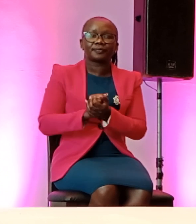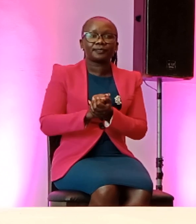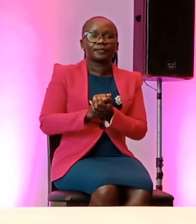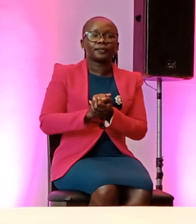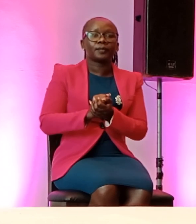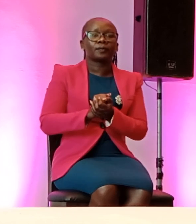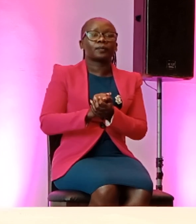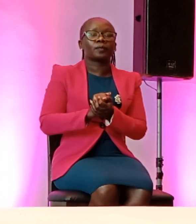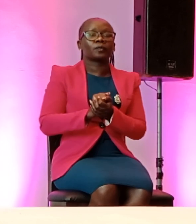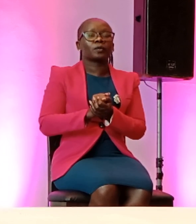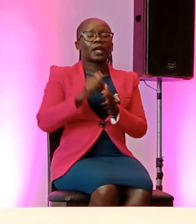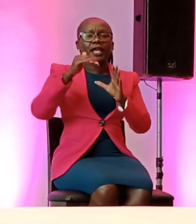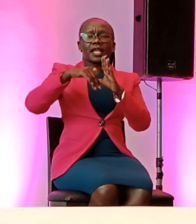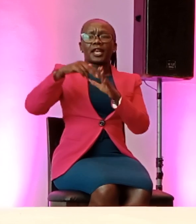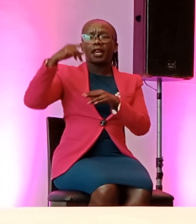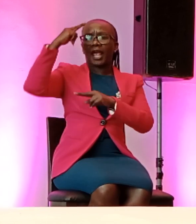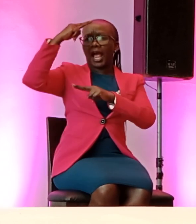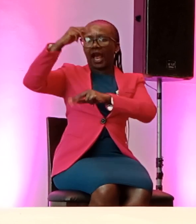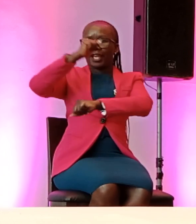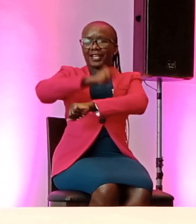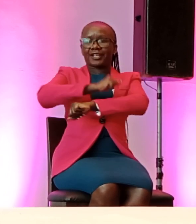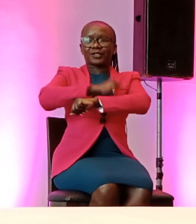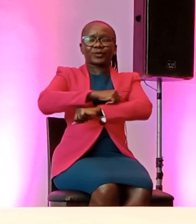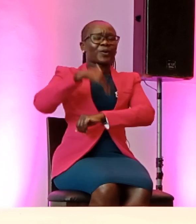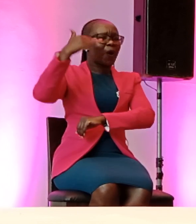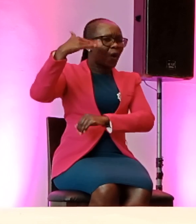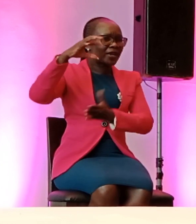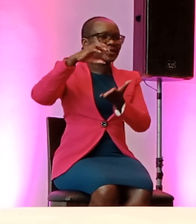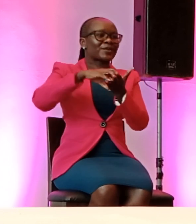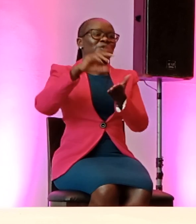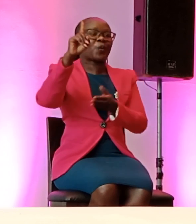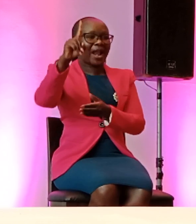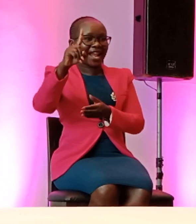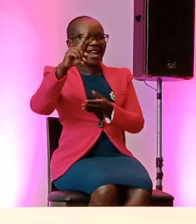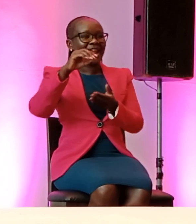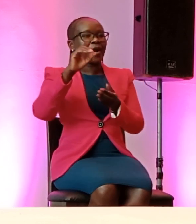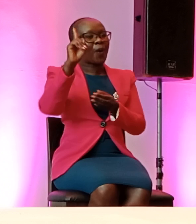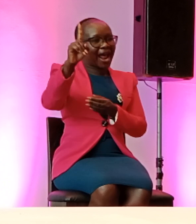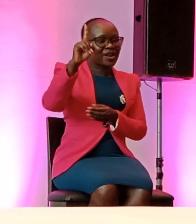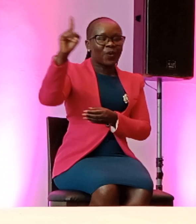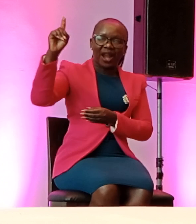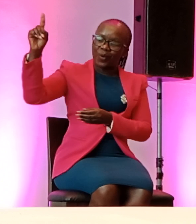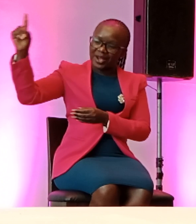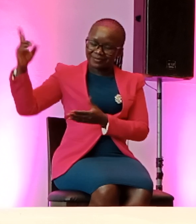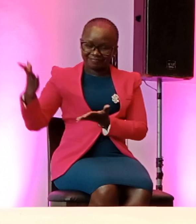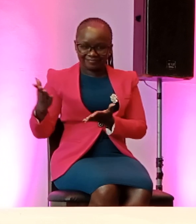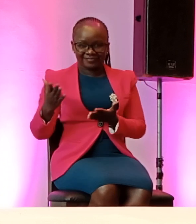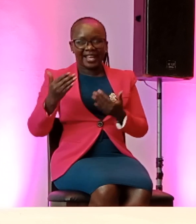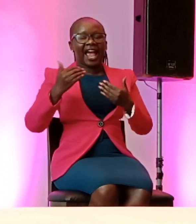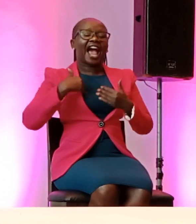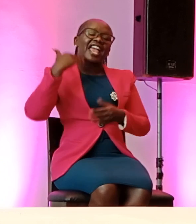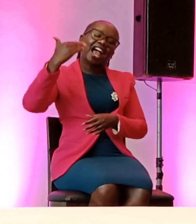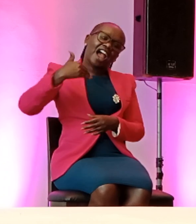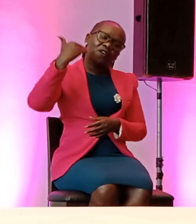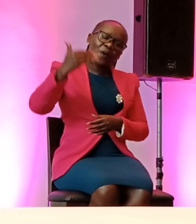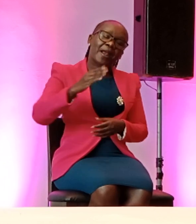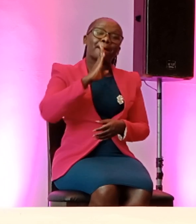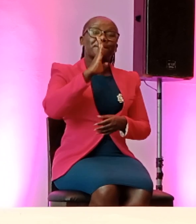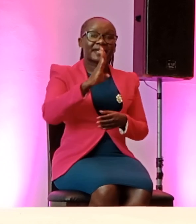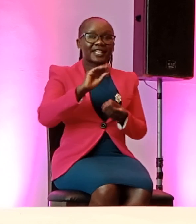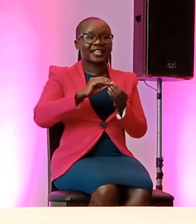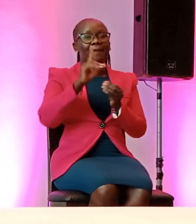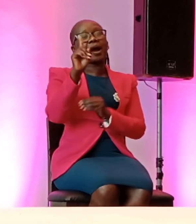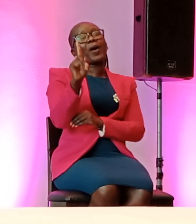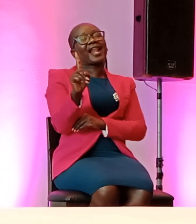She said, in high school, I was always position 1. I have always been position